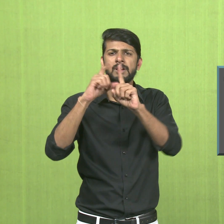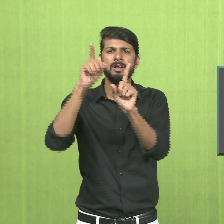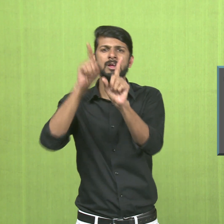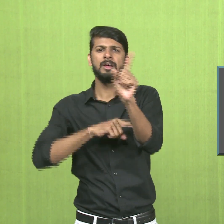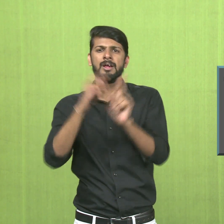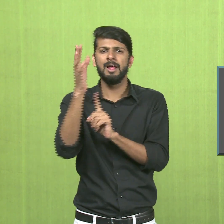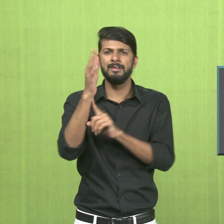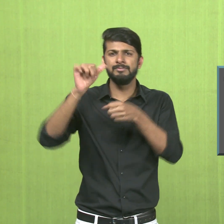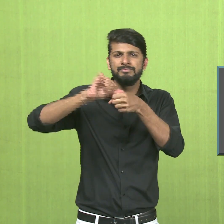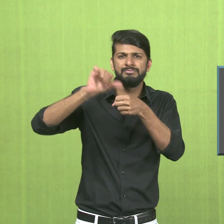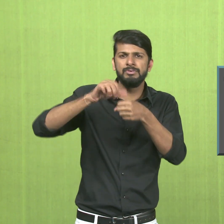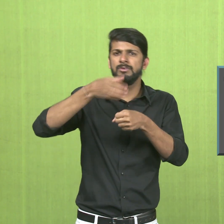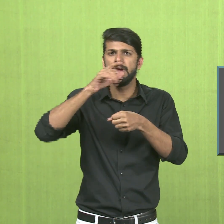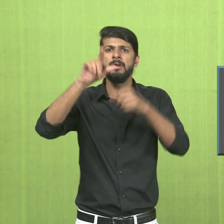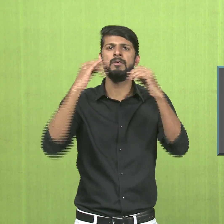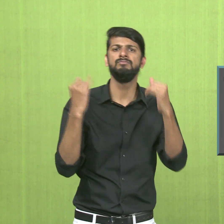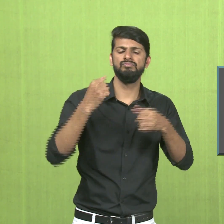some are making toddy,